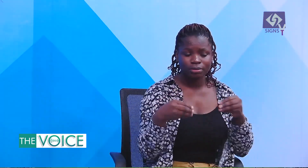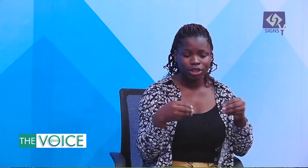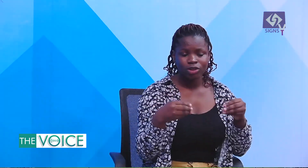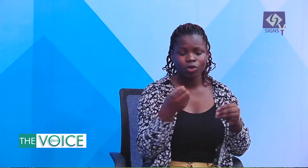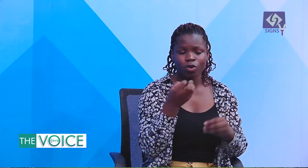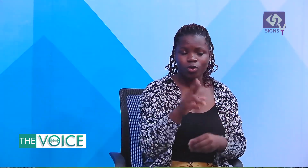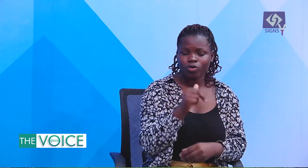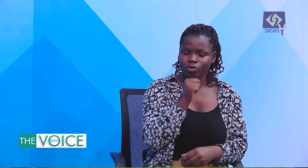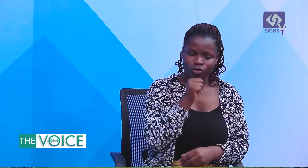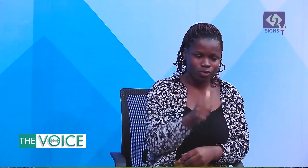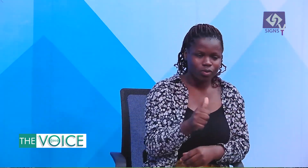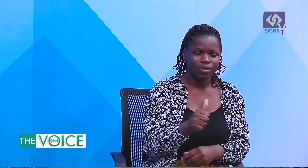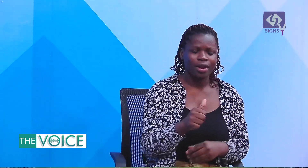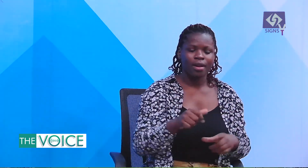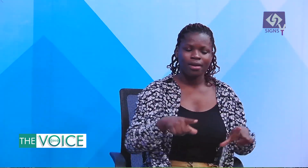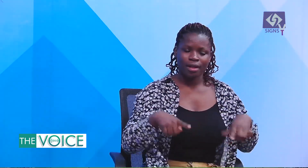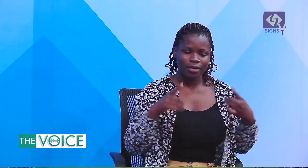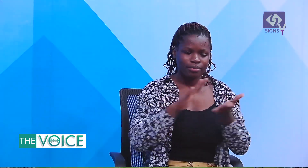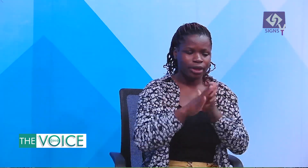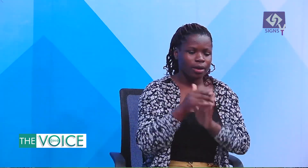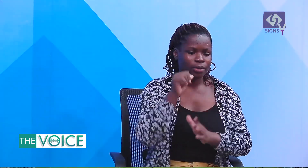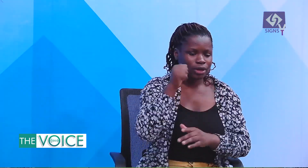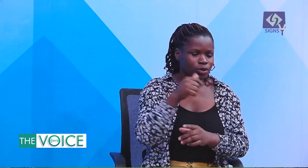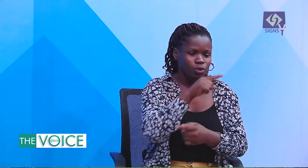together with every other person. Don't see.